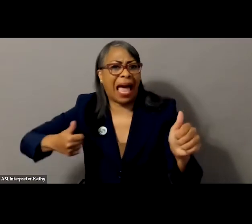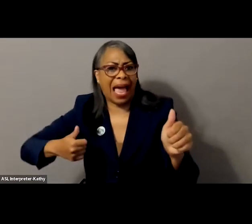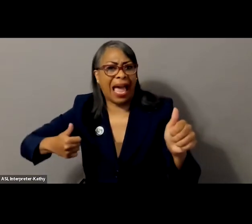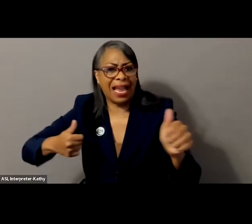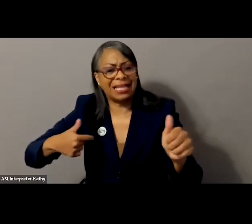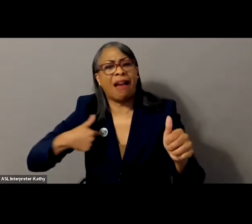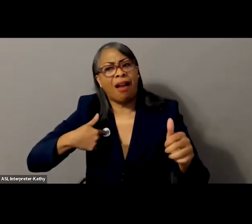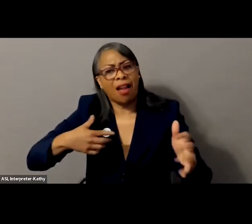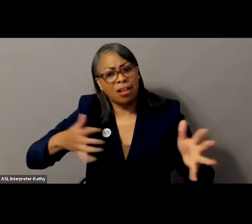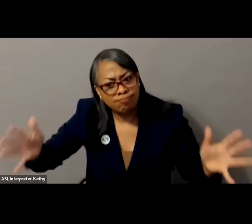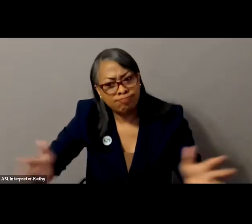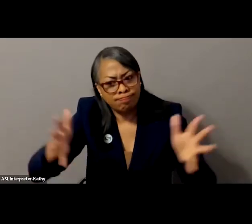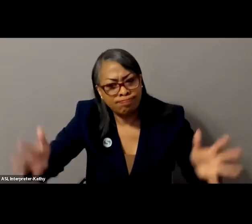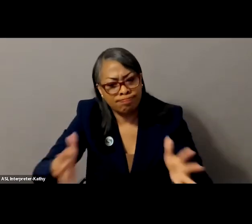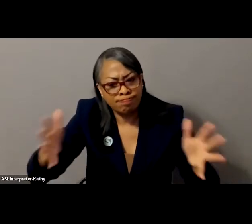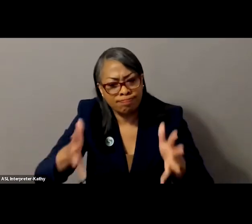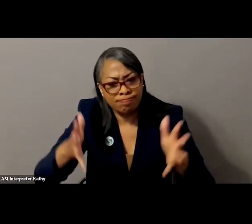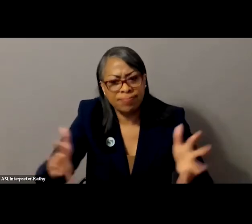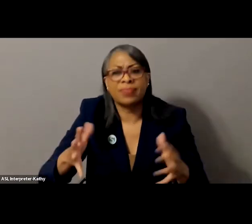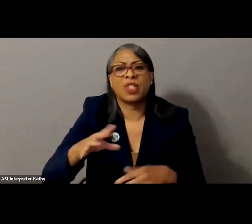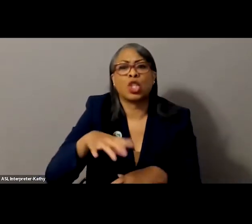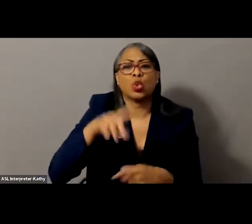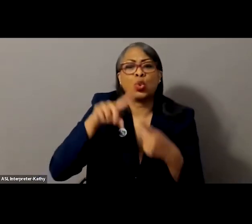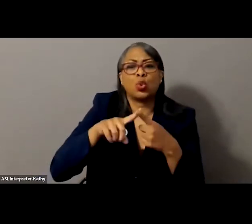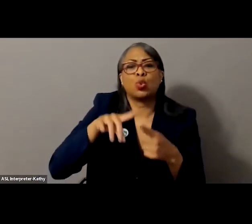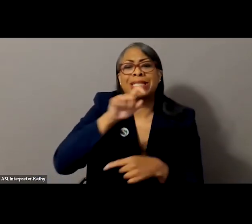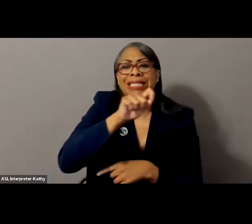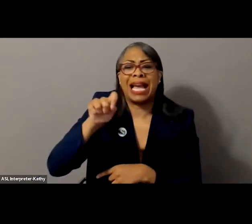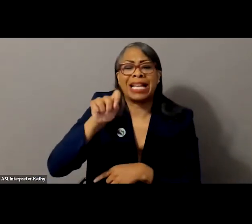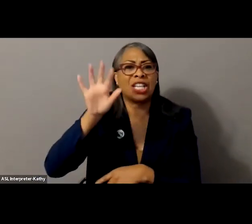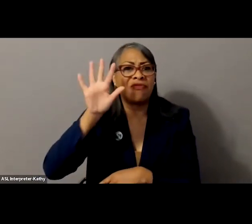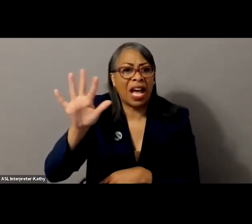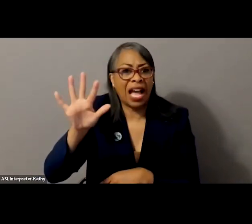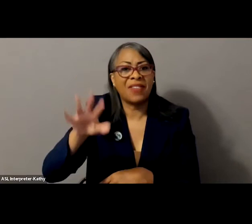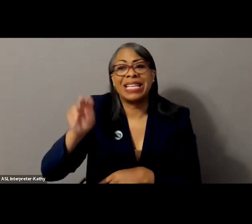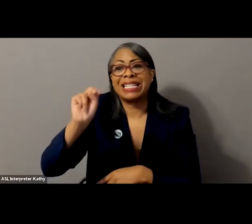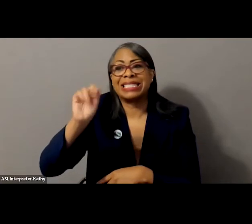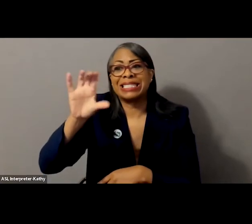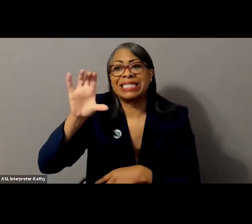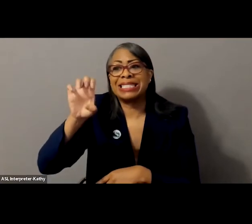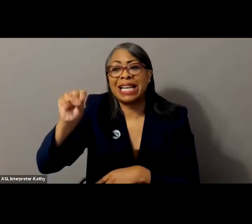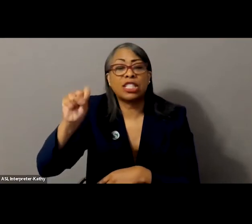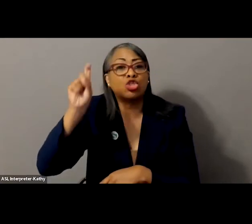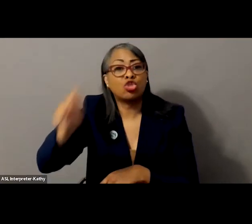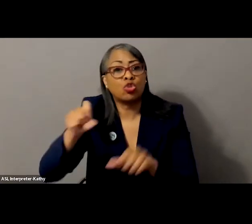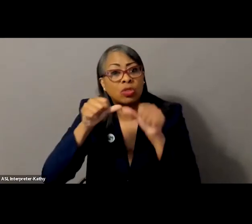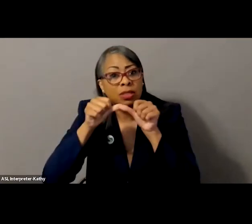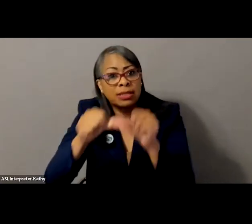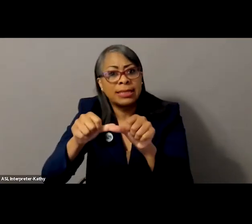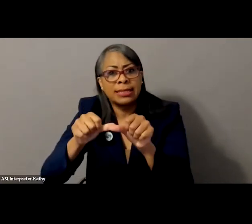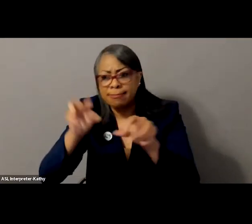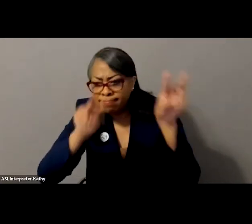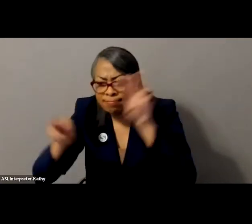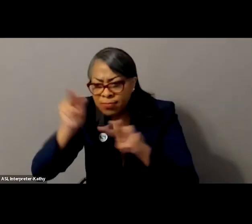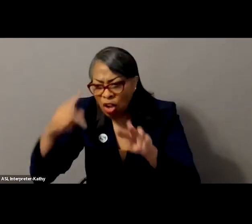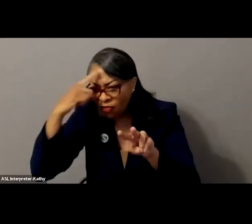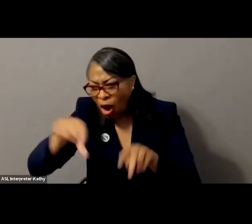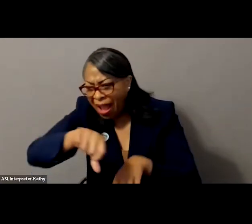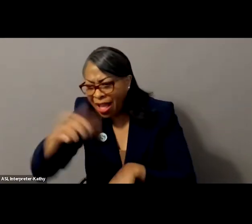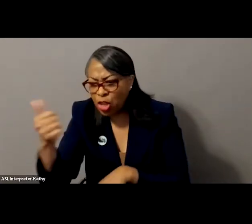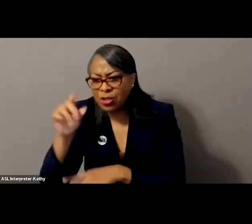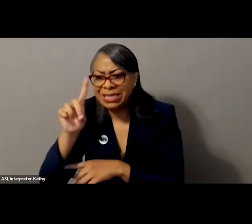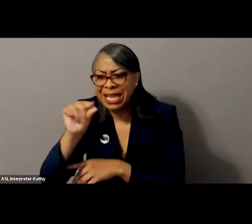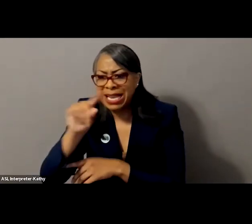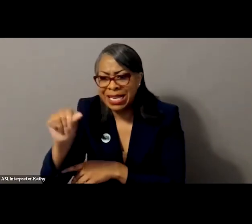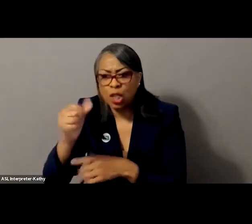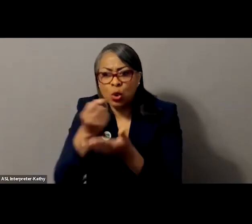endorse recommendation 2-5, which is that NCS should continually explore alternative data sources for